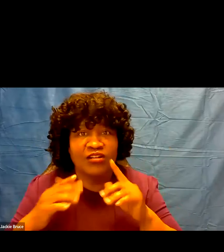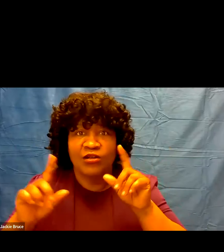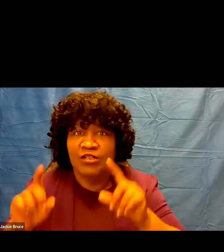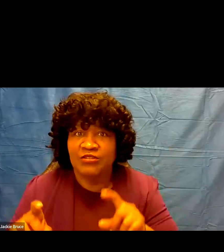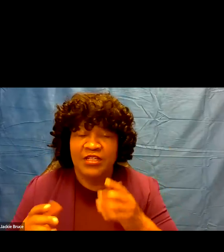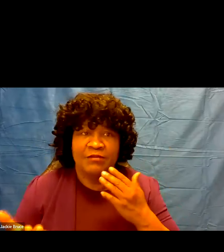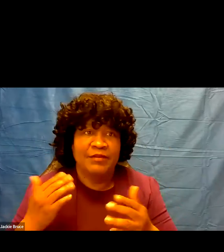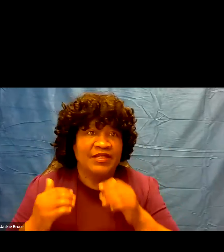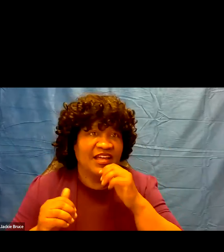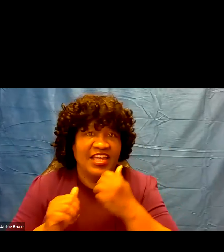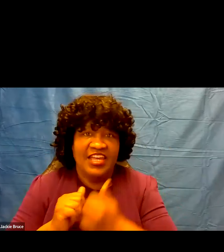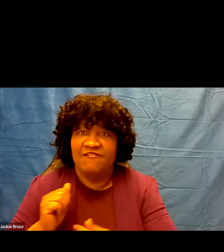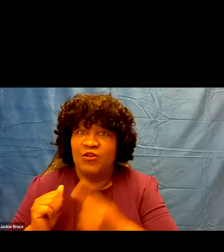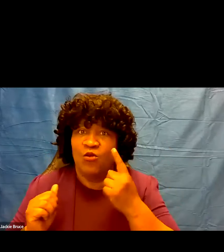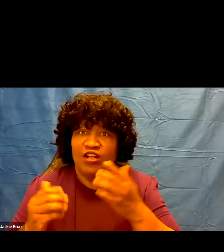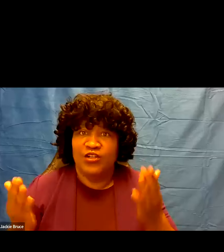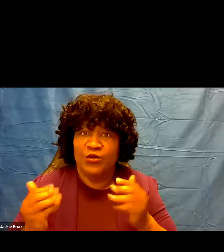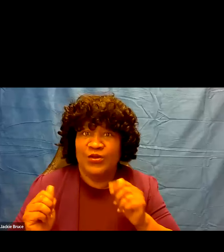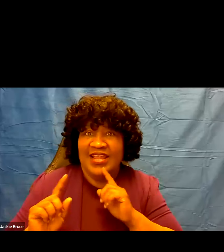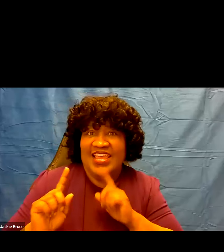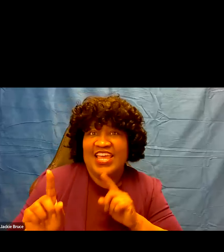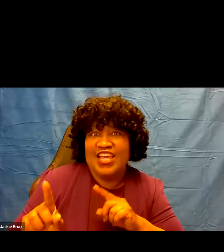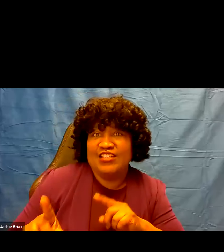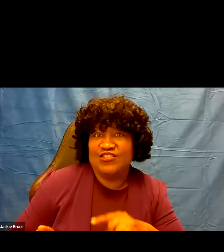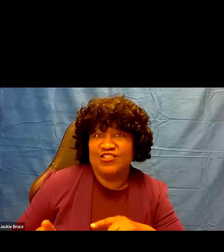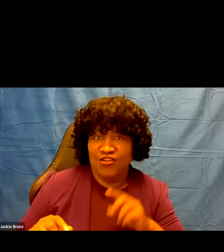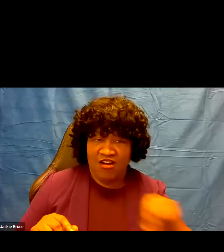everyone on the call today who can actually answer all of those.